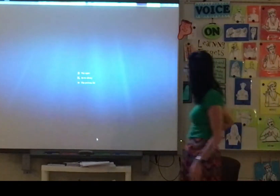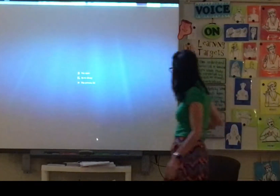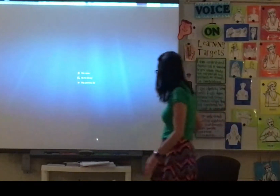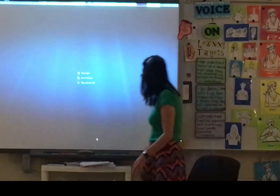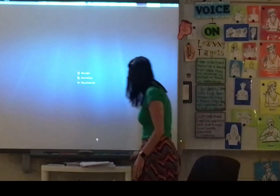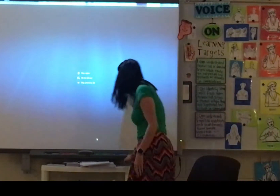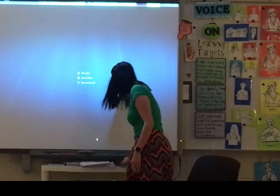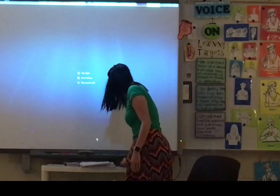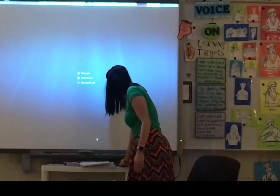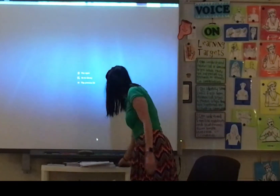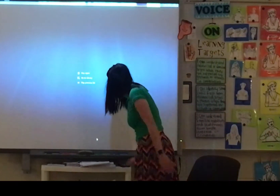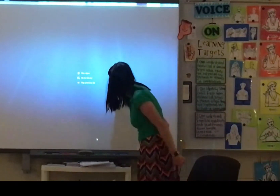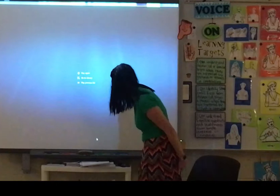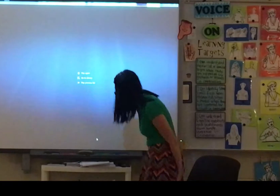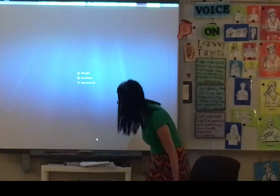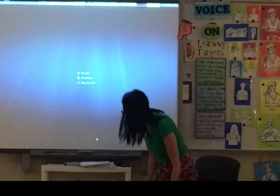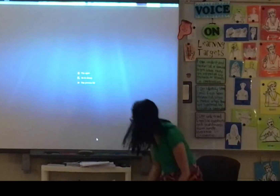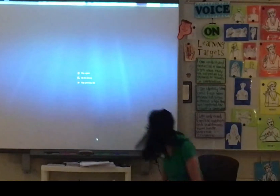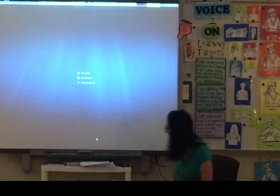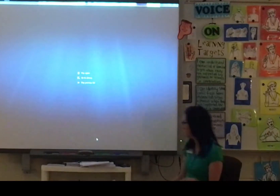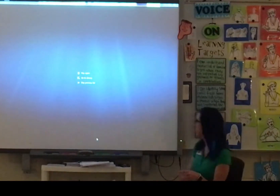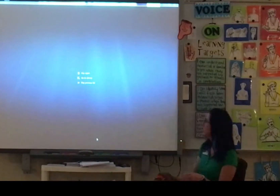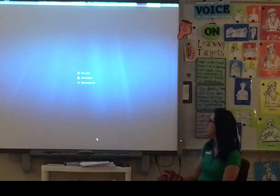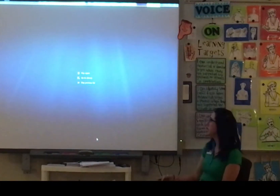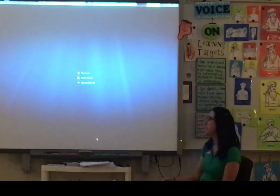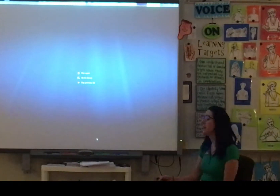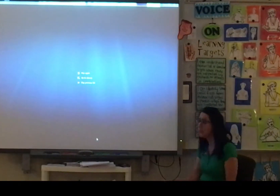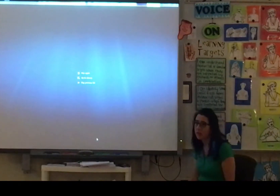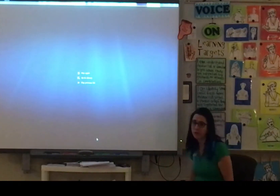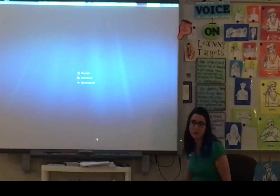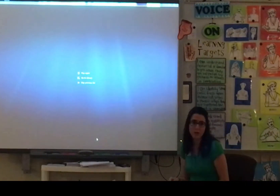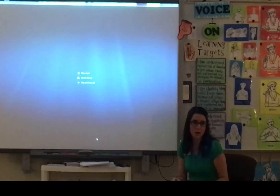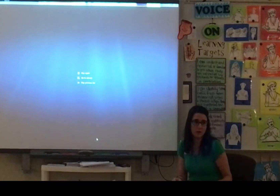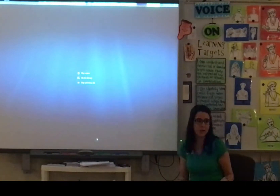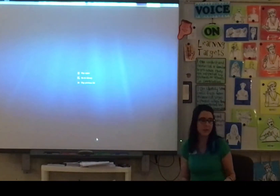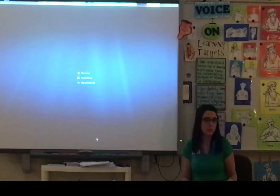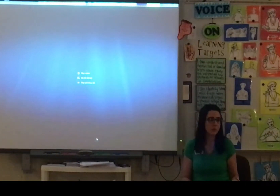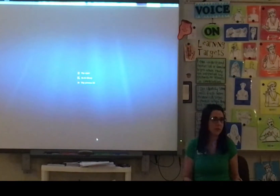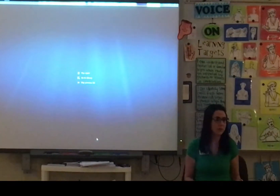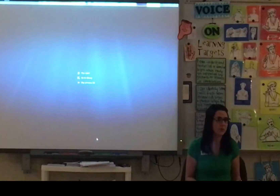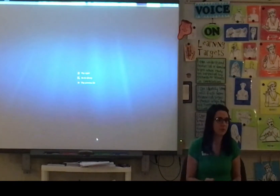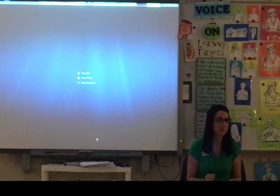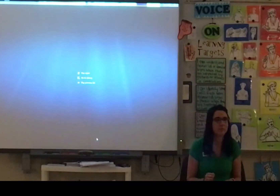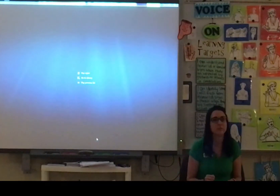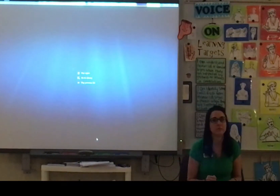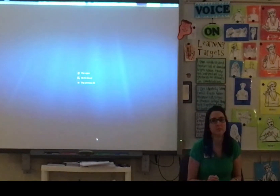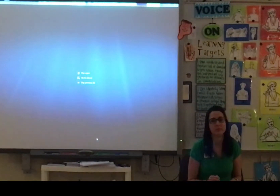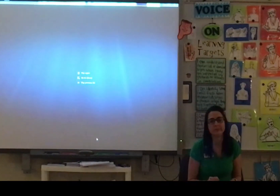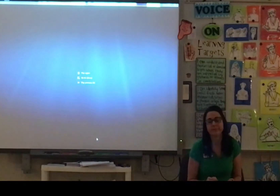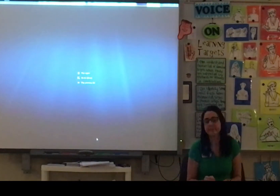translating. So out loud, together. If we're not all together, what we gonna do?